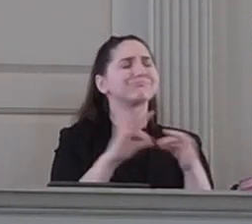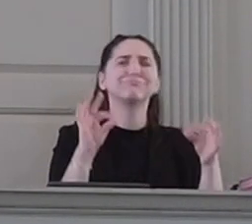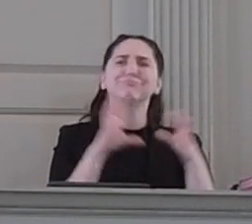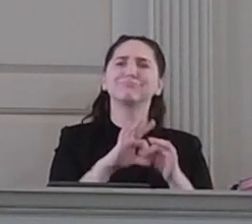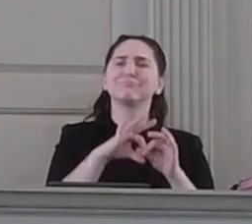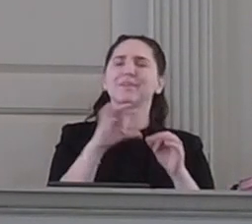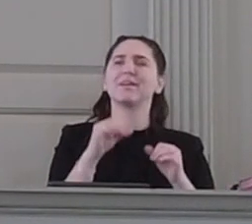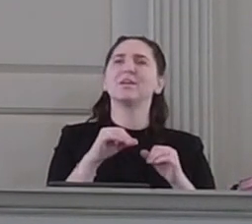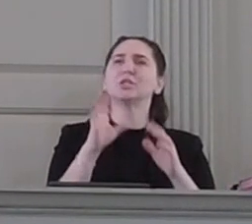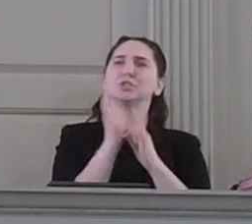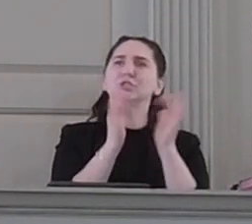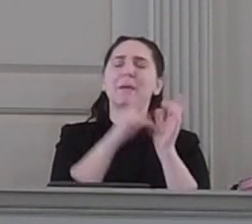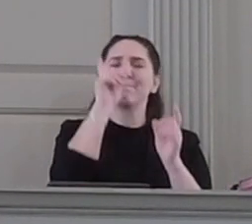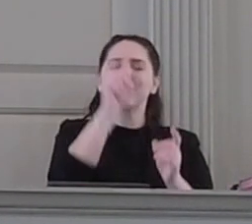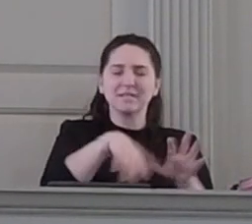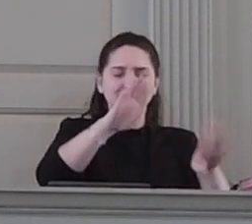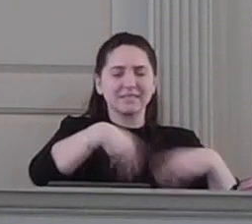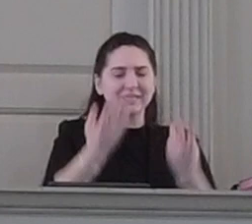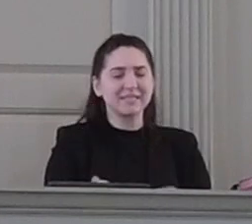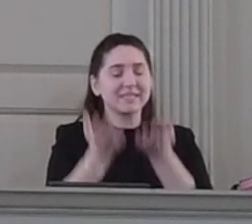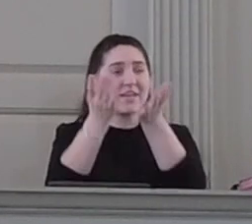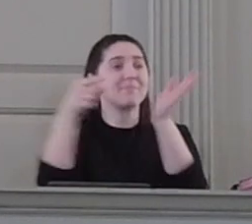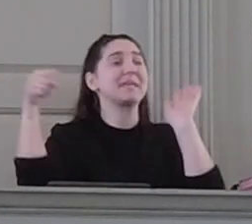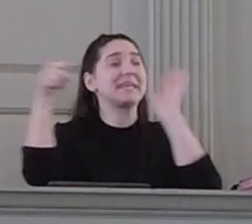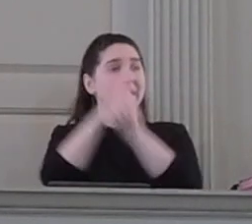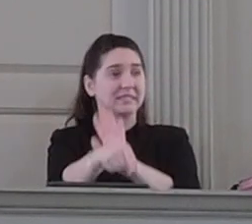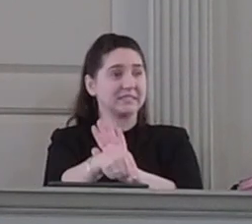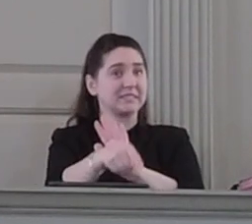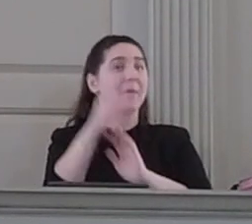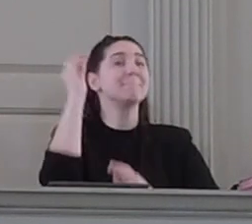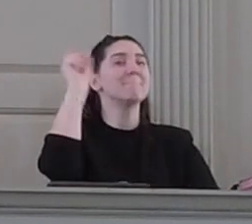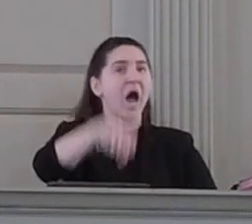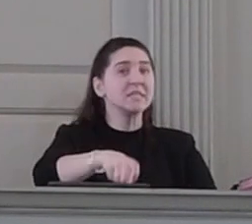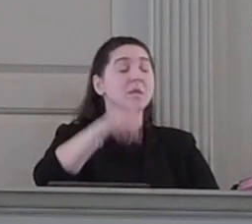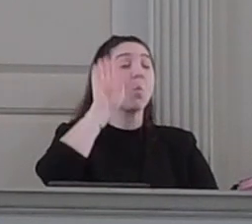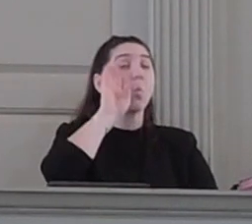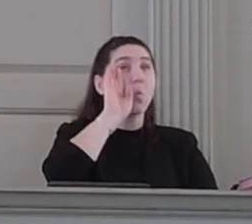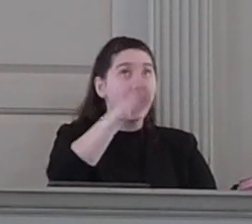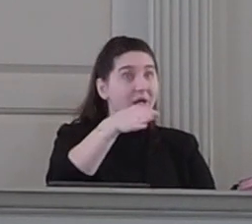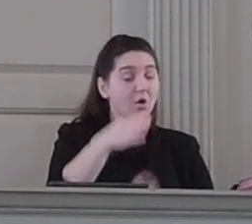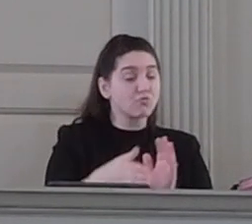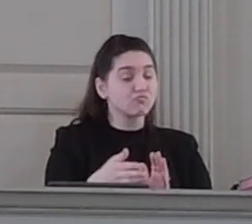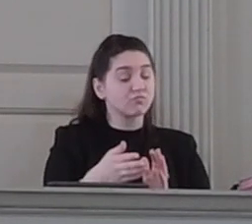he must be turned over to be killed, but then rise again.